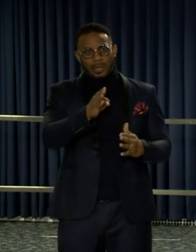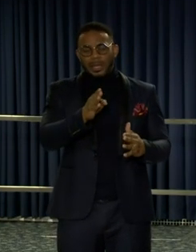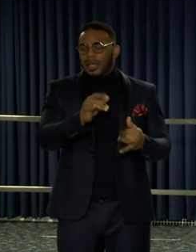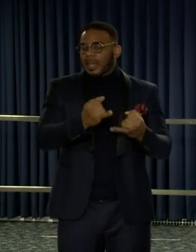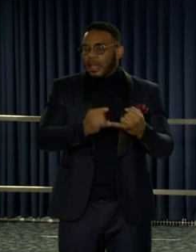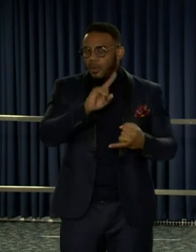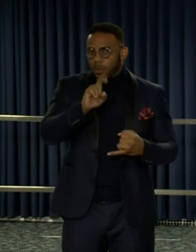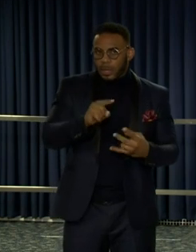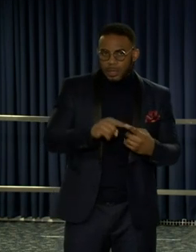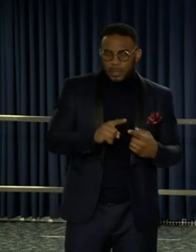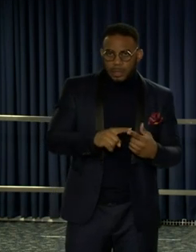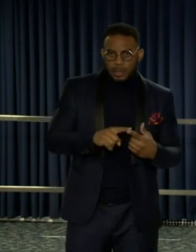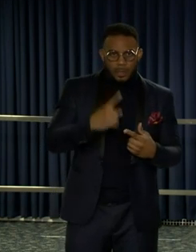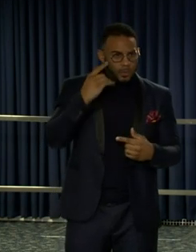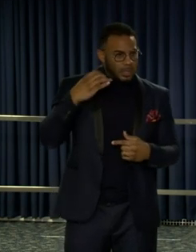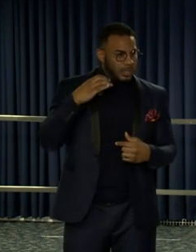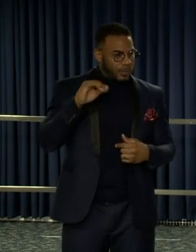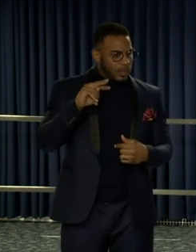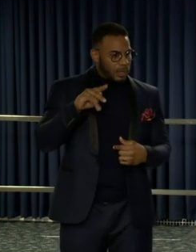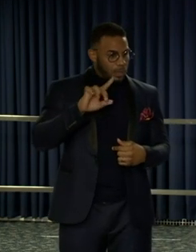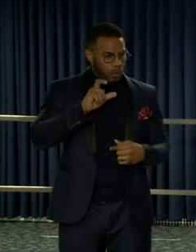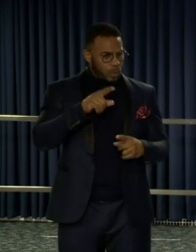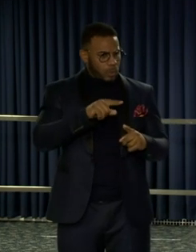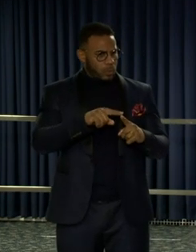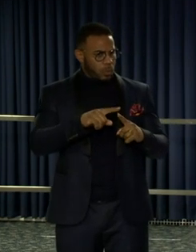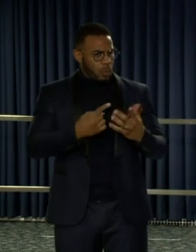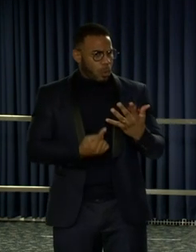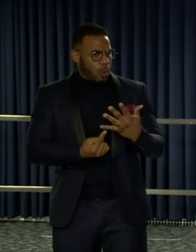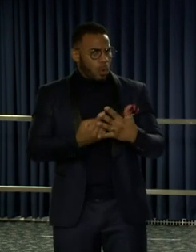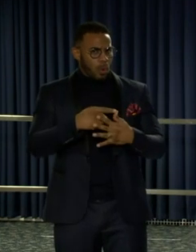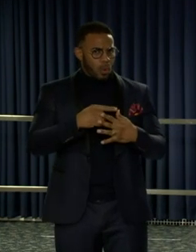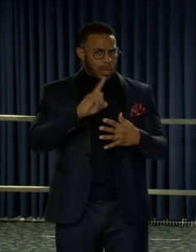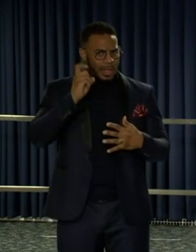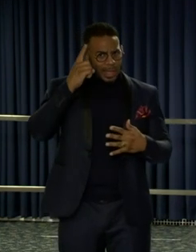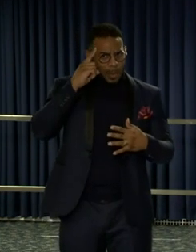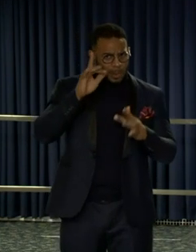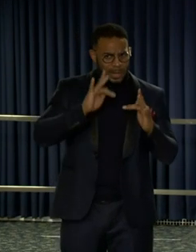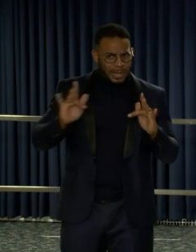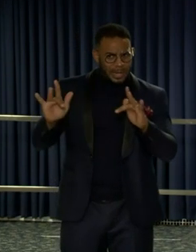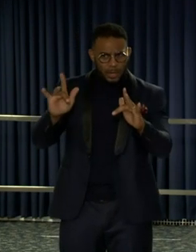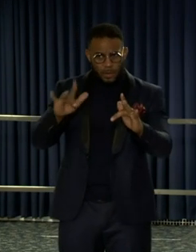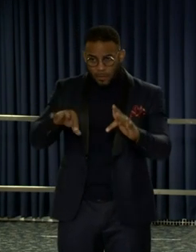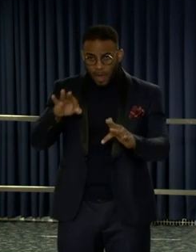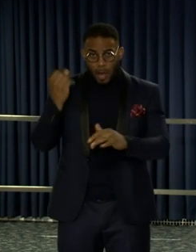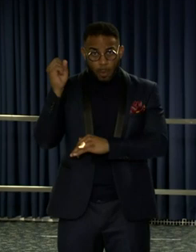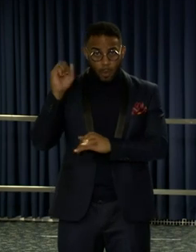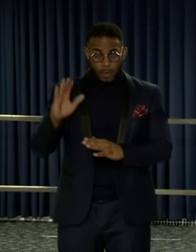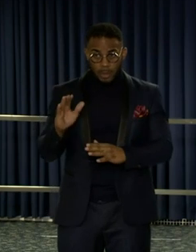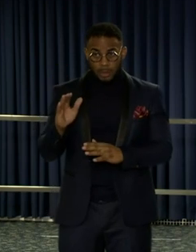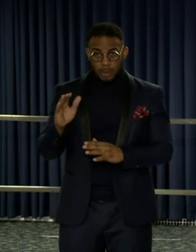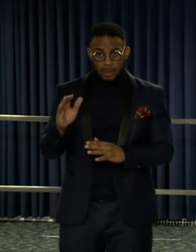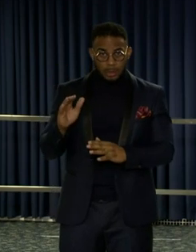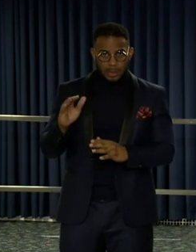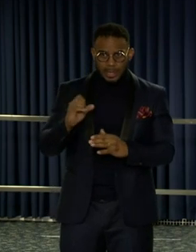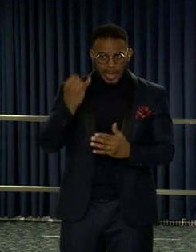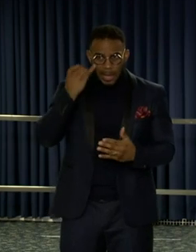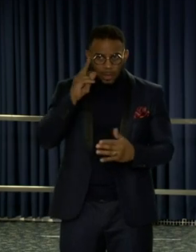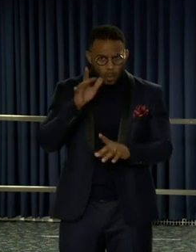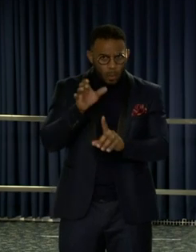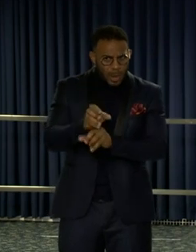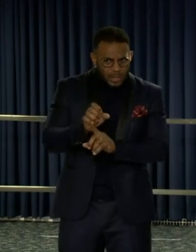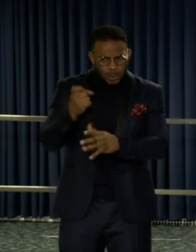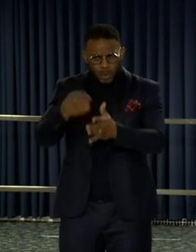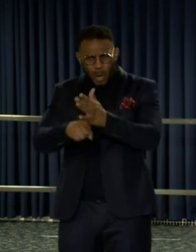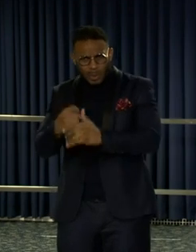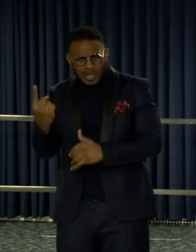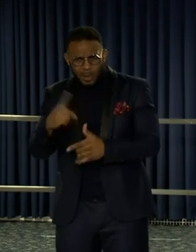And then last question for Chief Conti. When you guys are going to go through the Capitol clearing and you find protesters, is the idea that you arrest them and